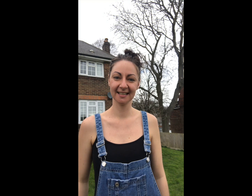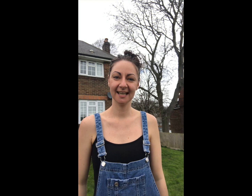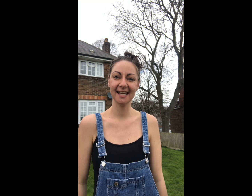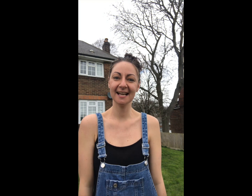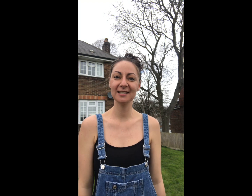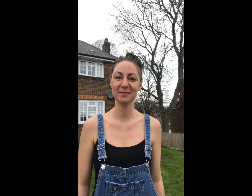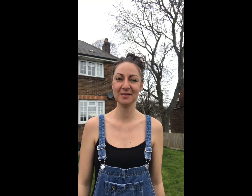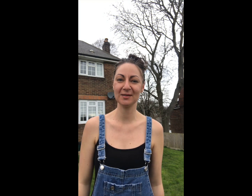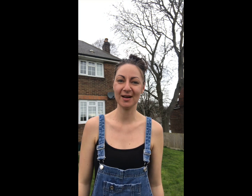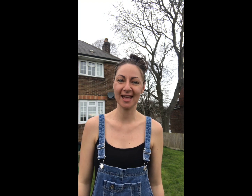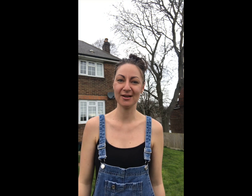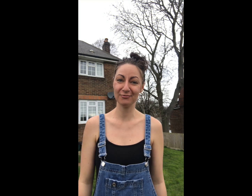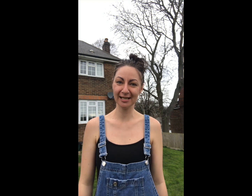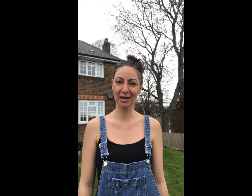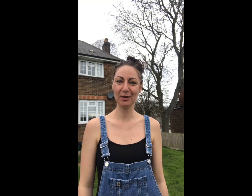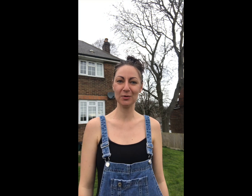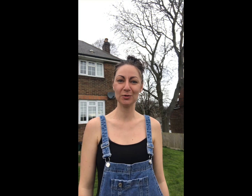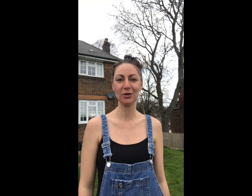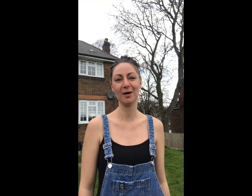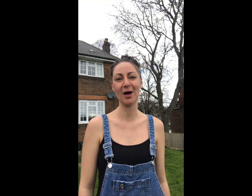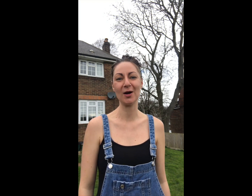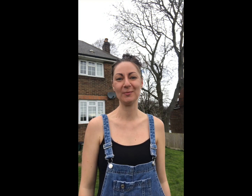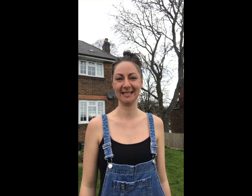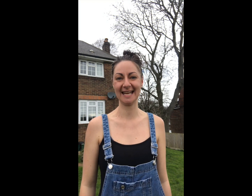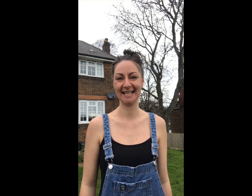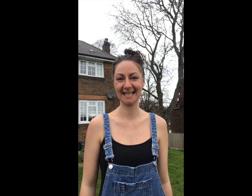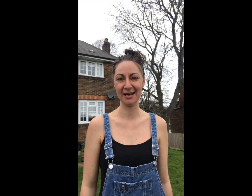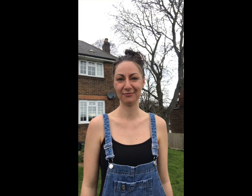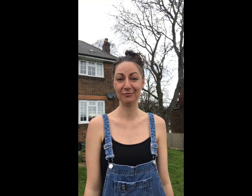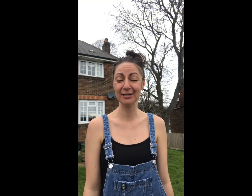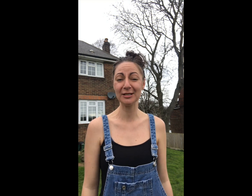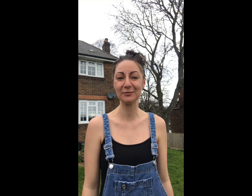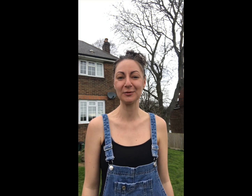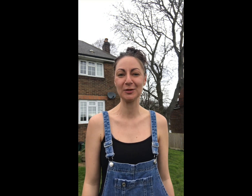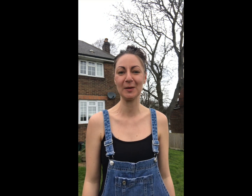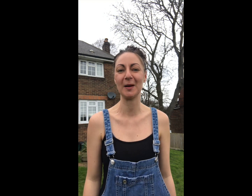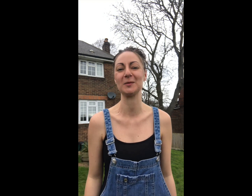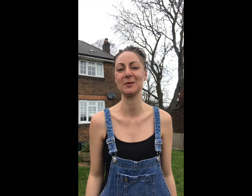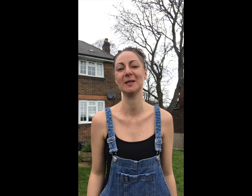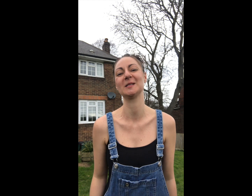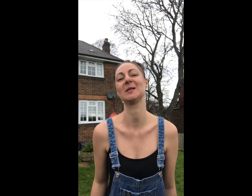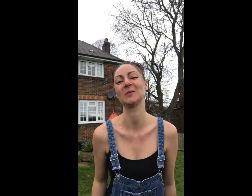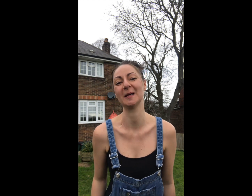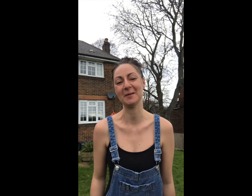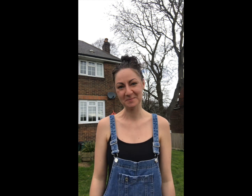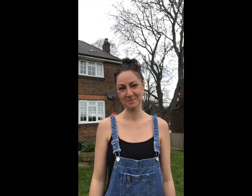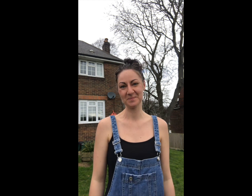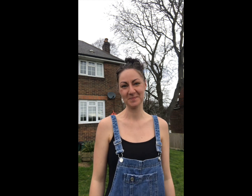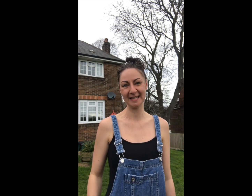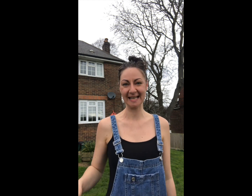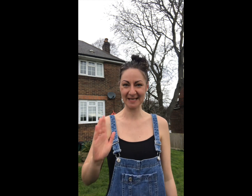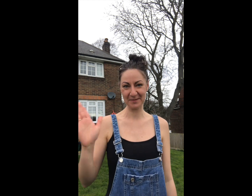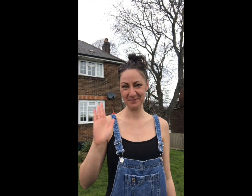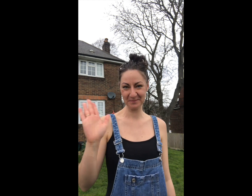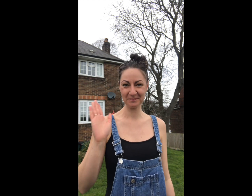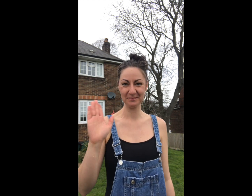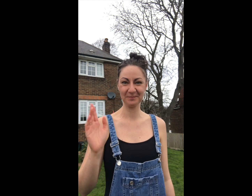Hey guys, Mrs. Scott here. Really hope you're doing well at home and staying safe. Really looking forward to being back at school and seeing you all again. See you later.